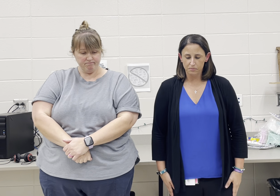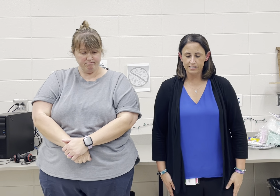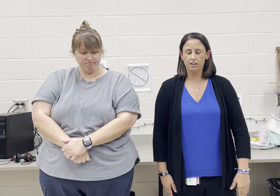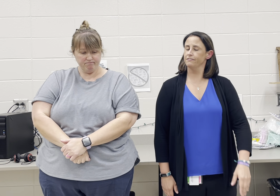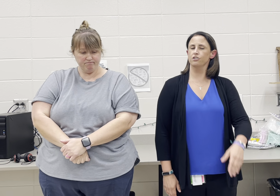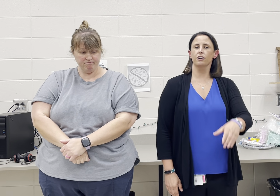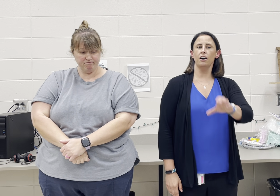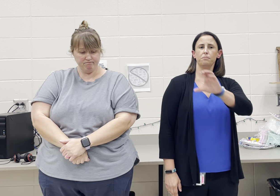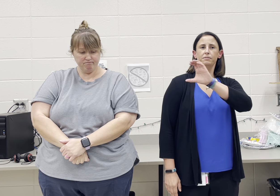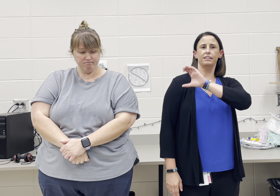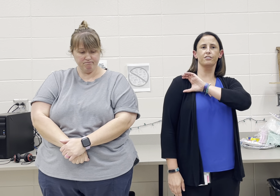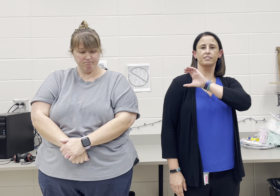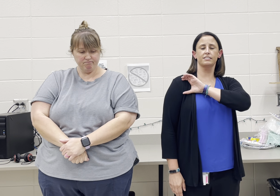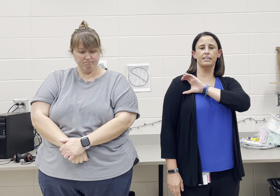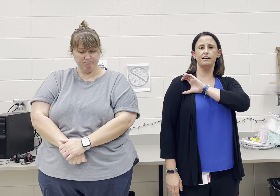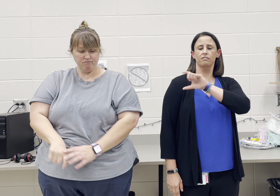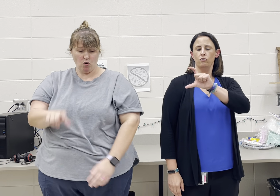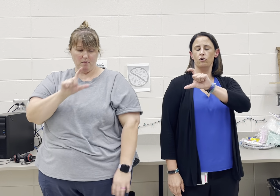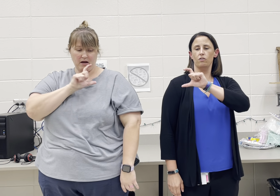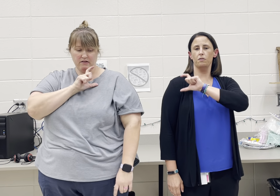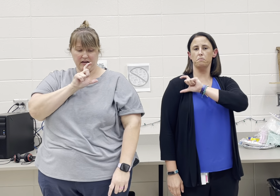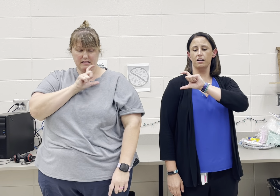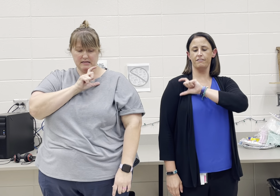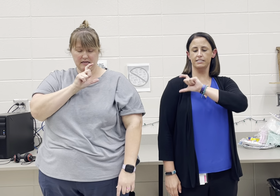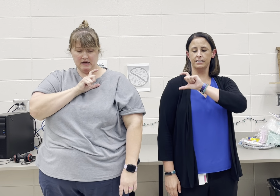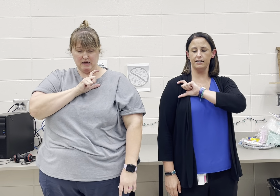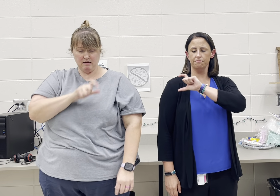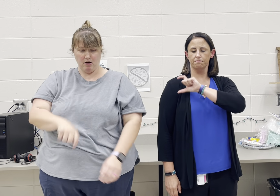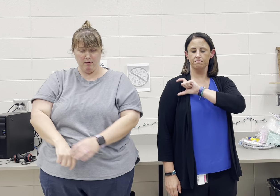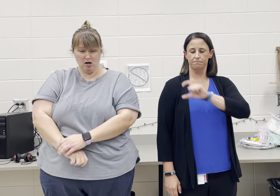Police officer or cop, either a C, modified C. Public.